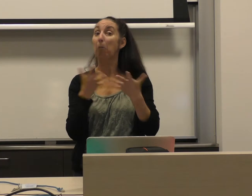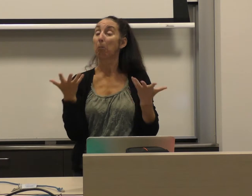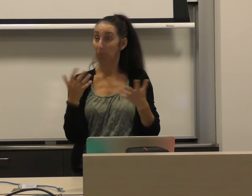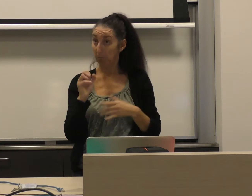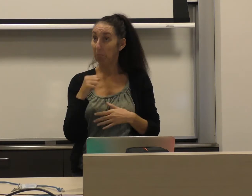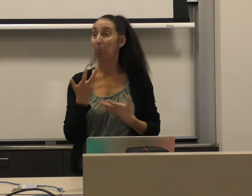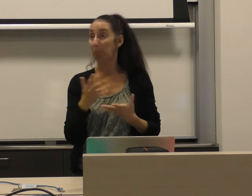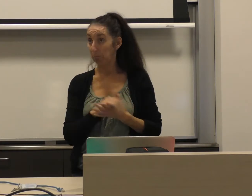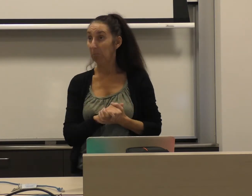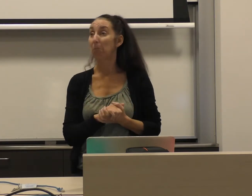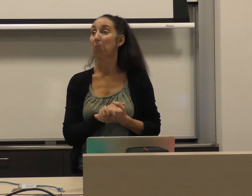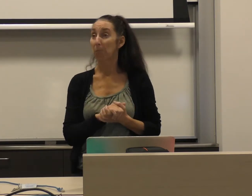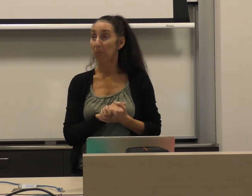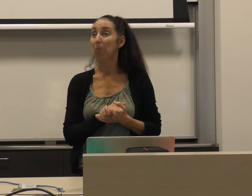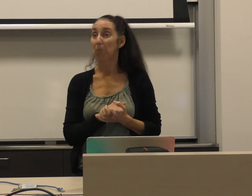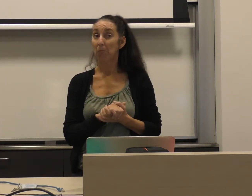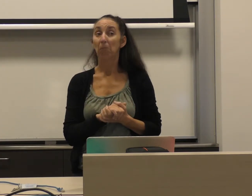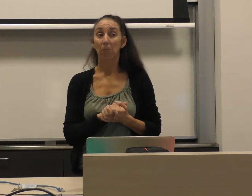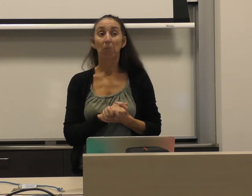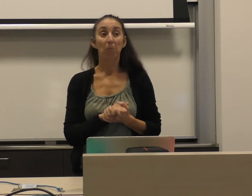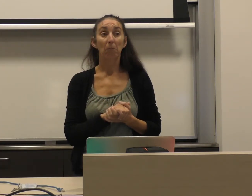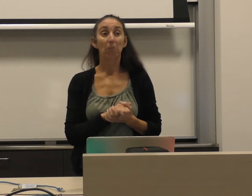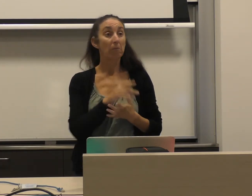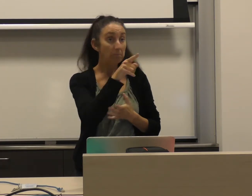They can change the meaning of what you're saying.